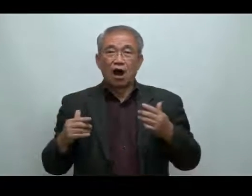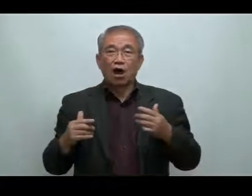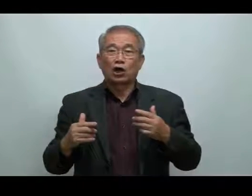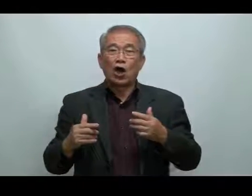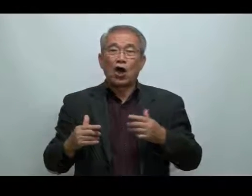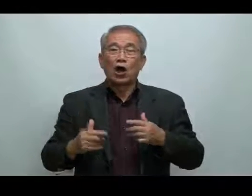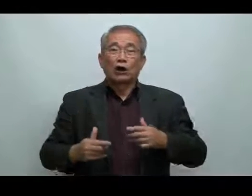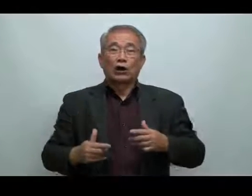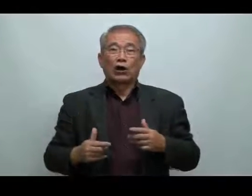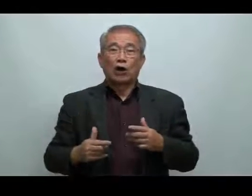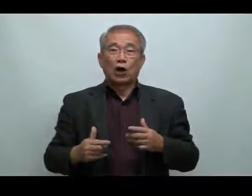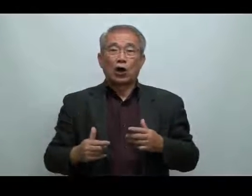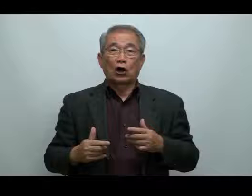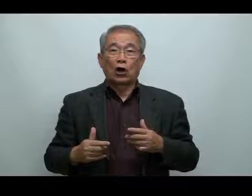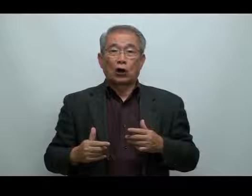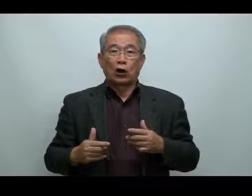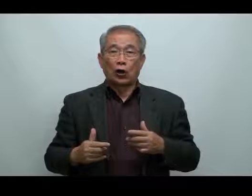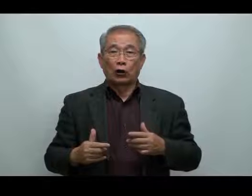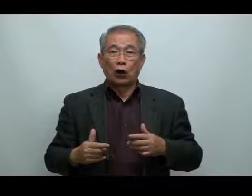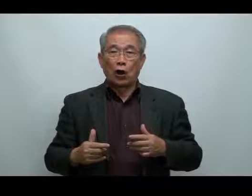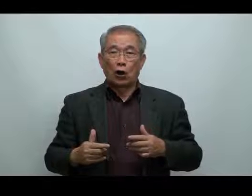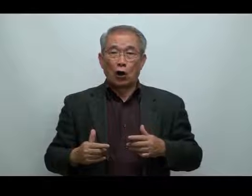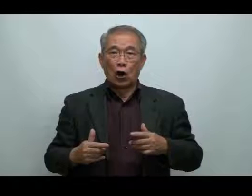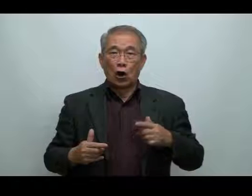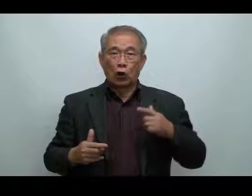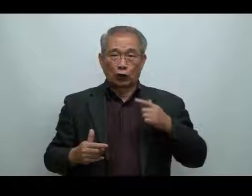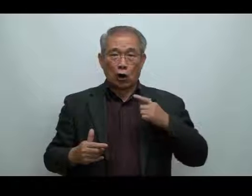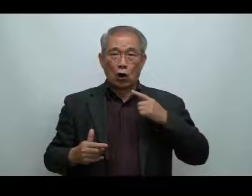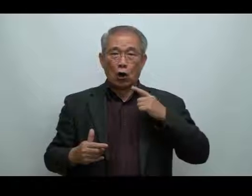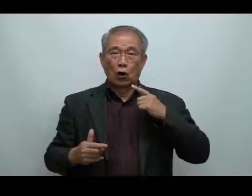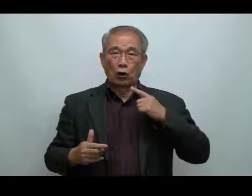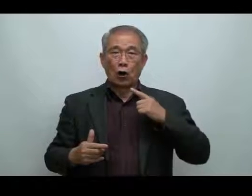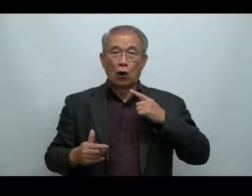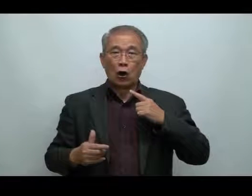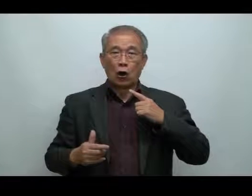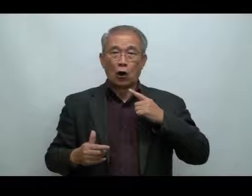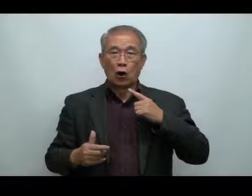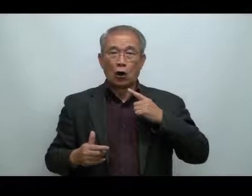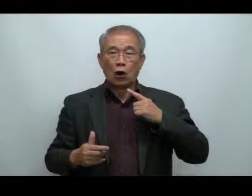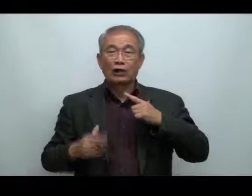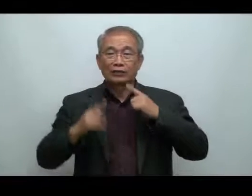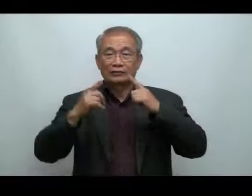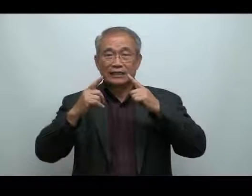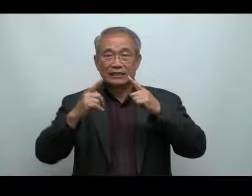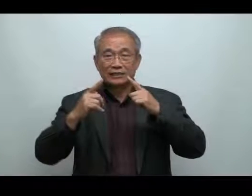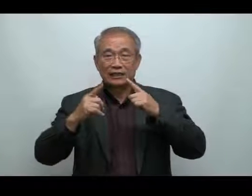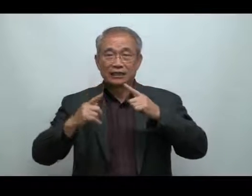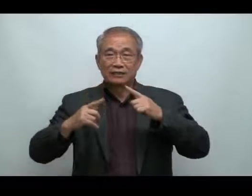go, go, go, go, go, go, go, go, go, go. This is easier. It's